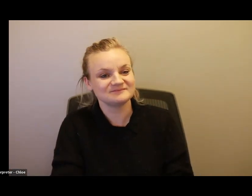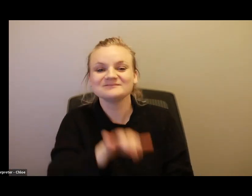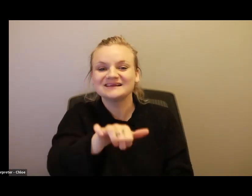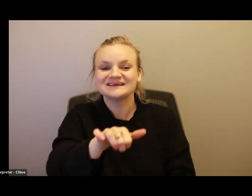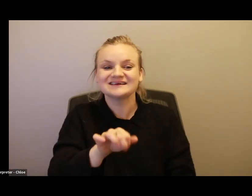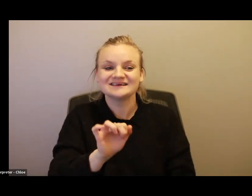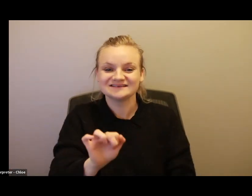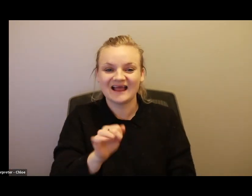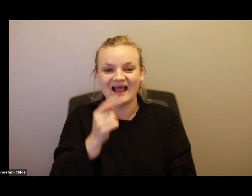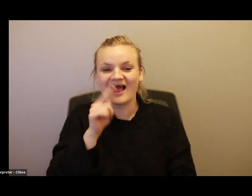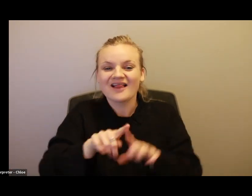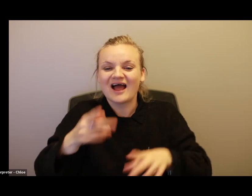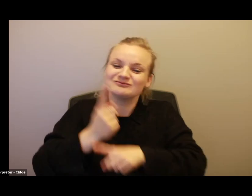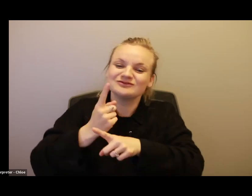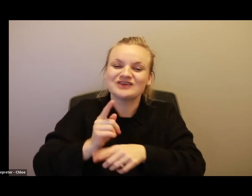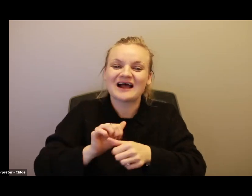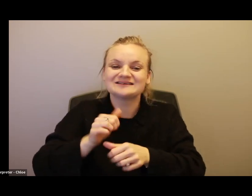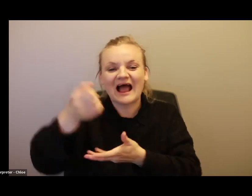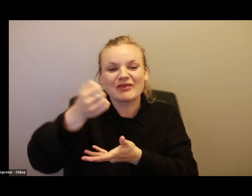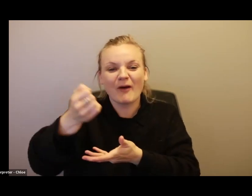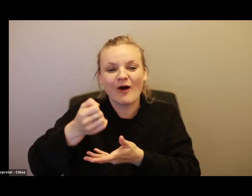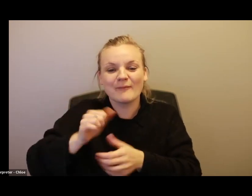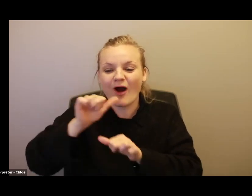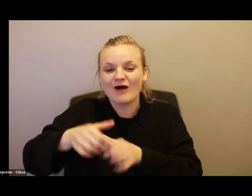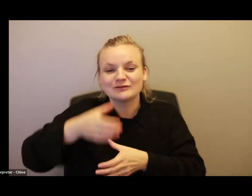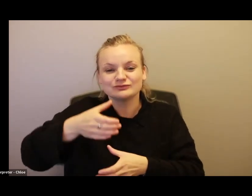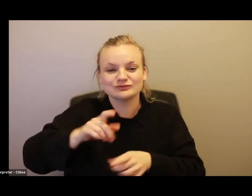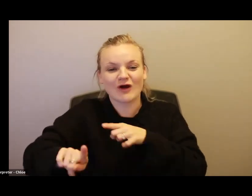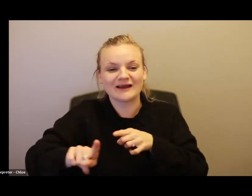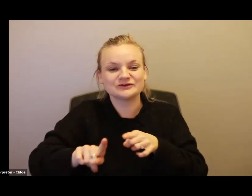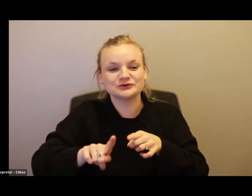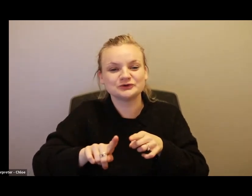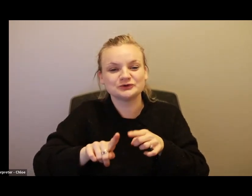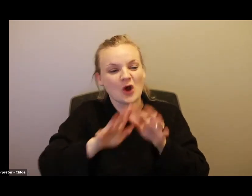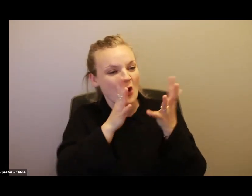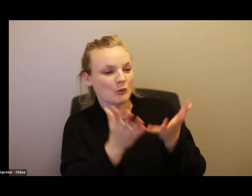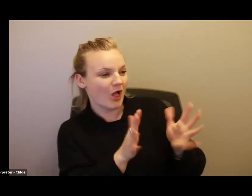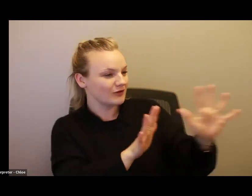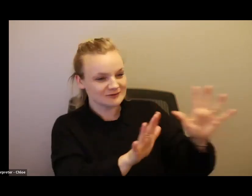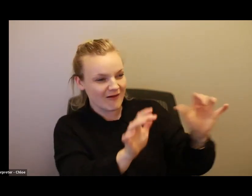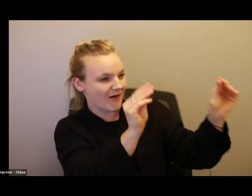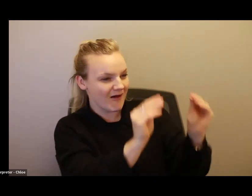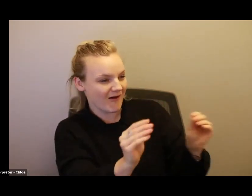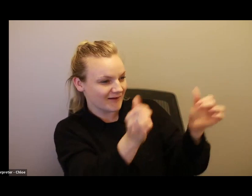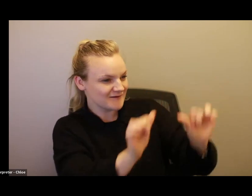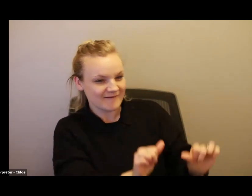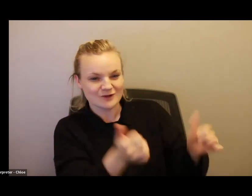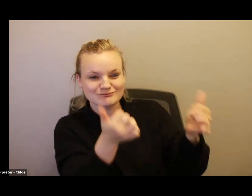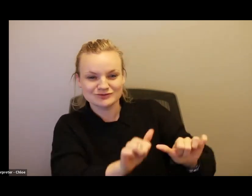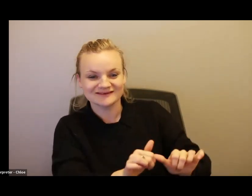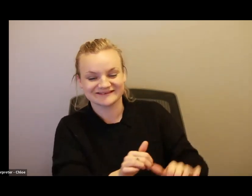have down the pub after a few pints, trying to put the world to rights. And what a blessing we all got to listen into that as